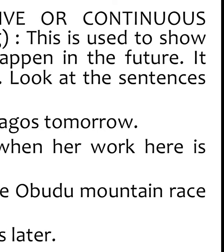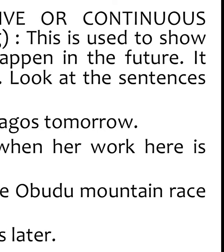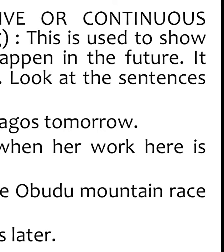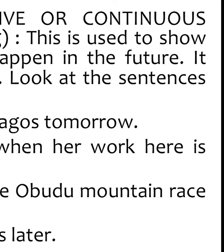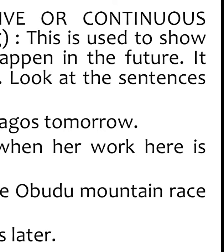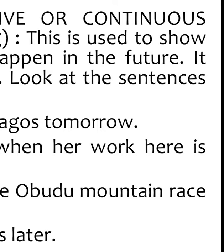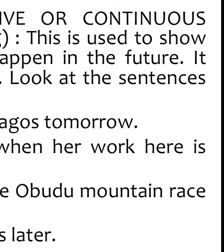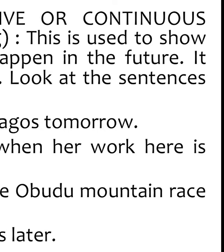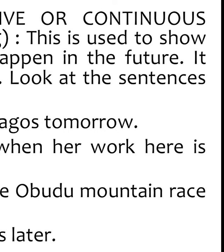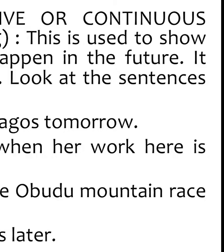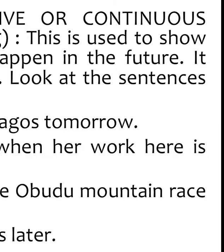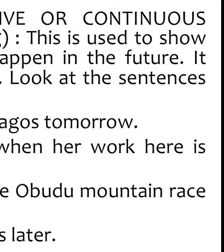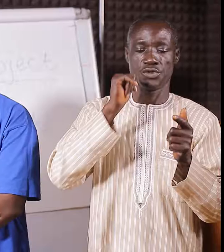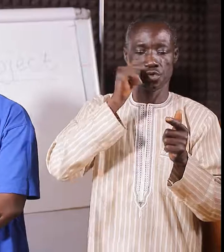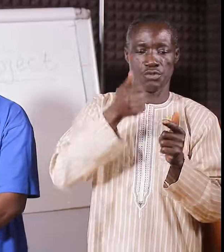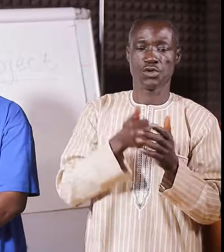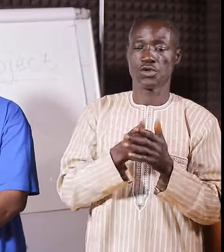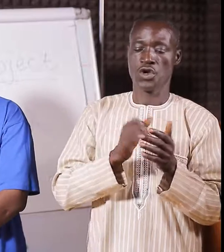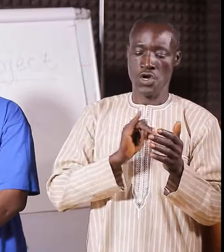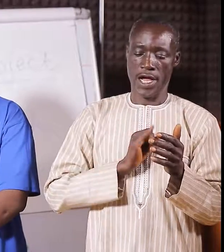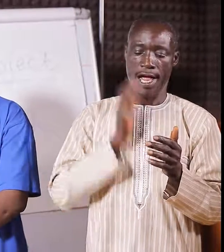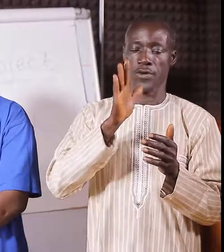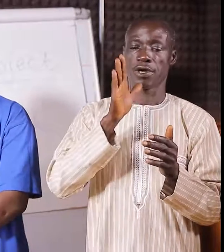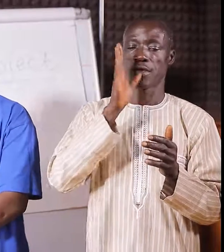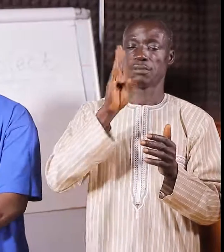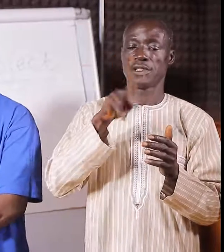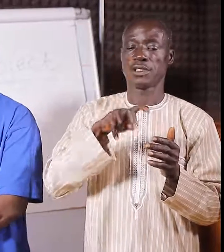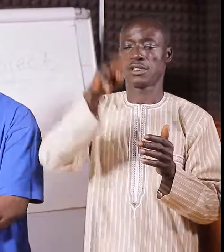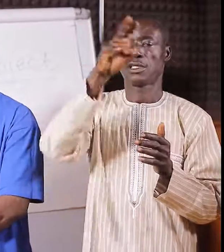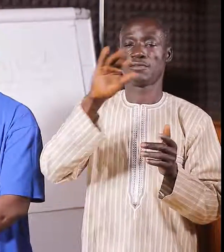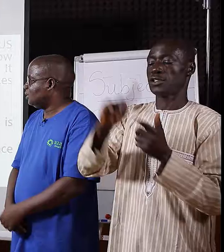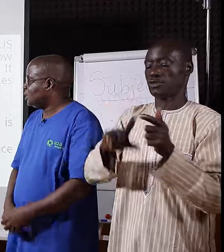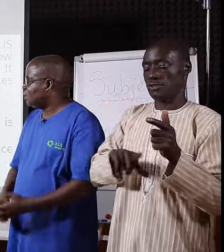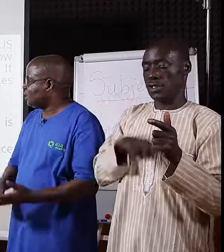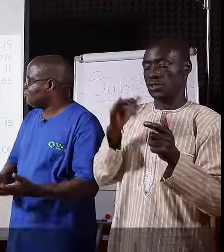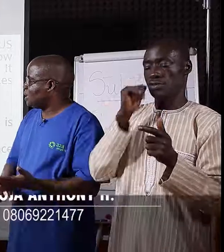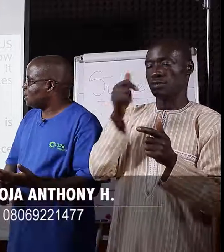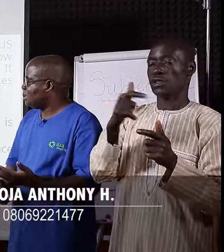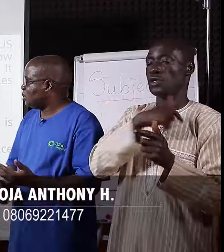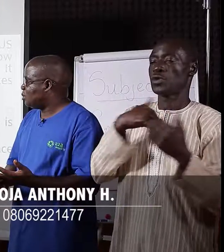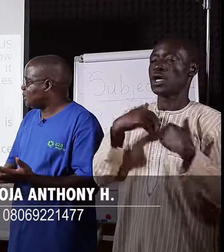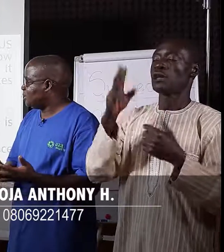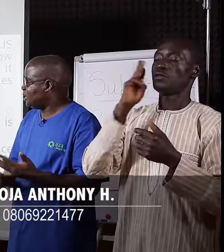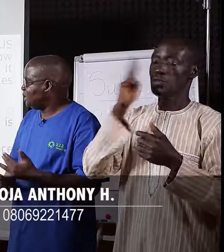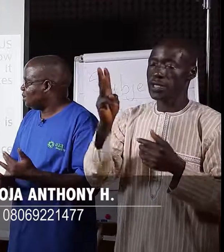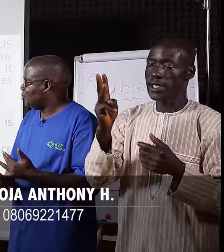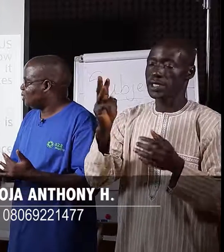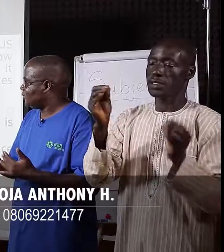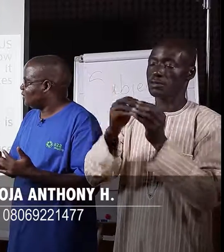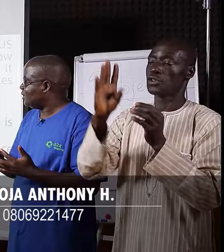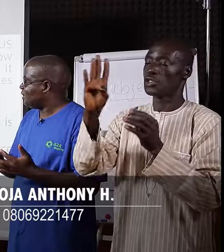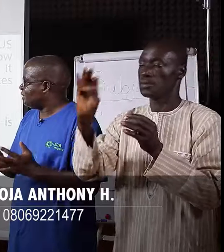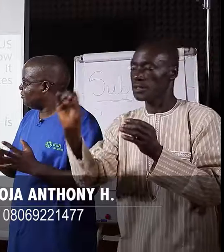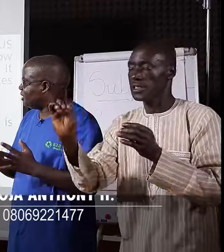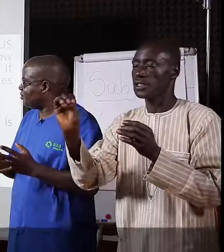traveling to Lagos tomorrow. I will be traveling to Lagos tomorrow. Now we have will plus be